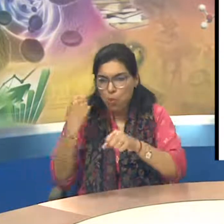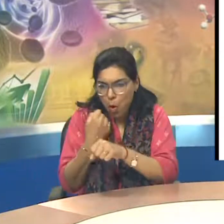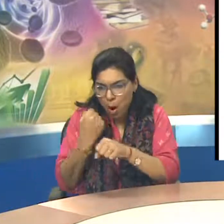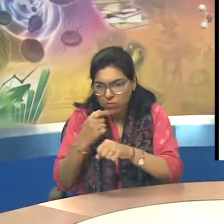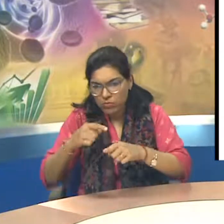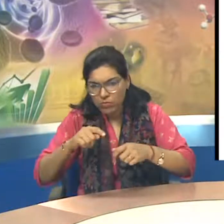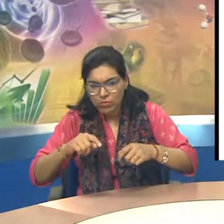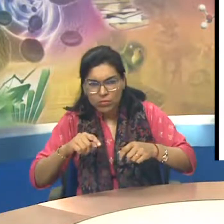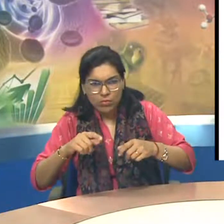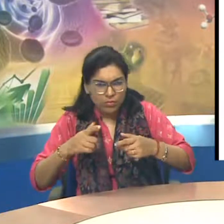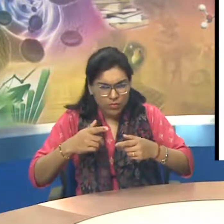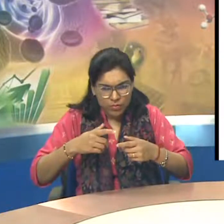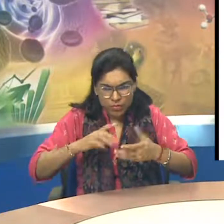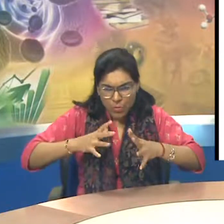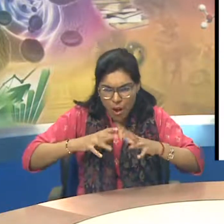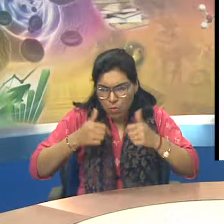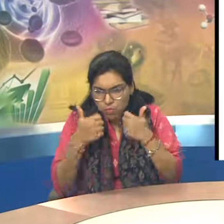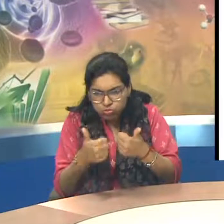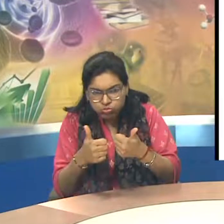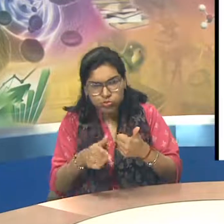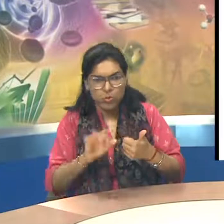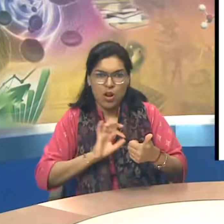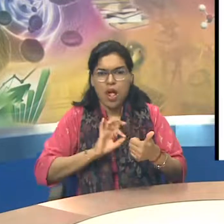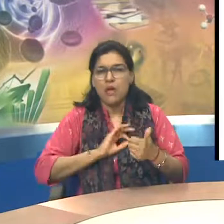take advantage of